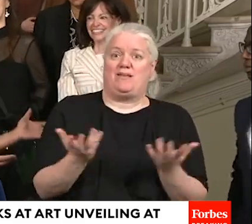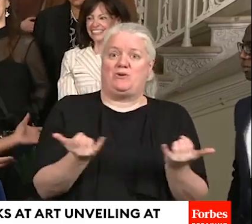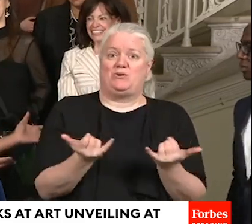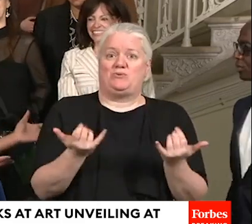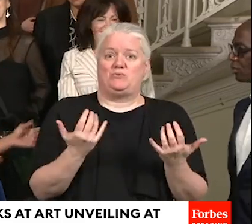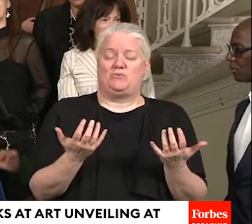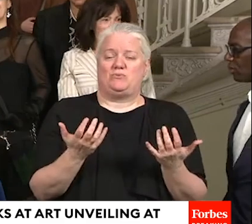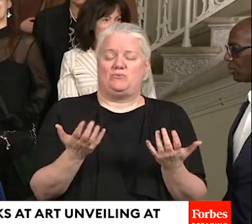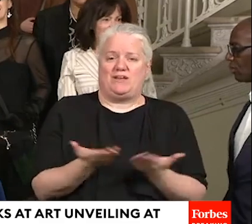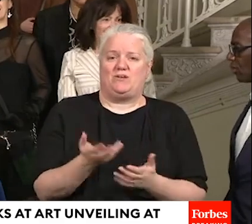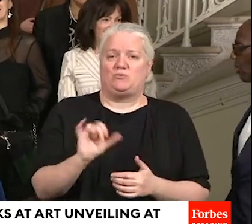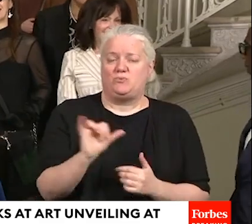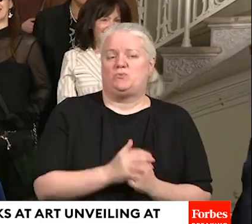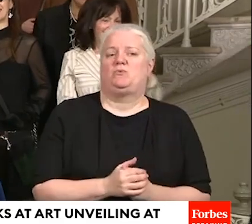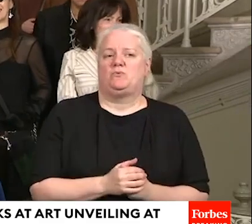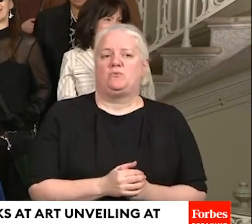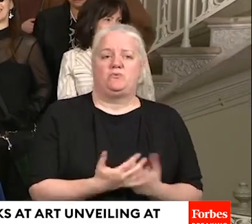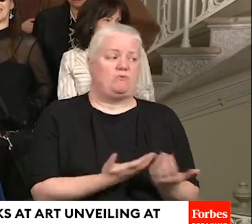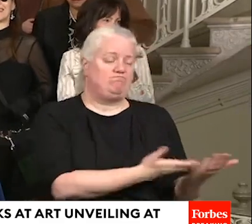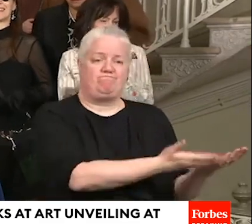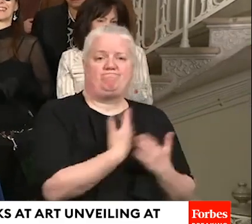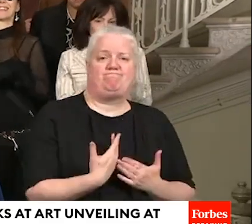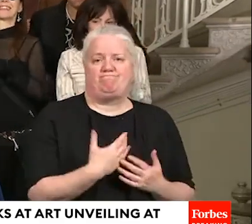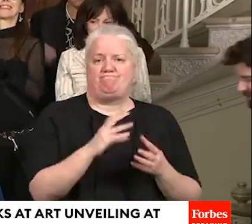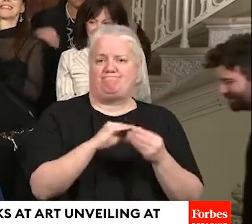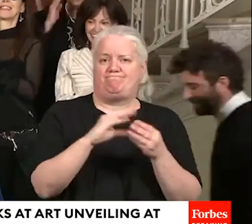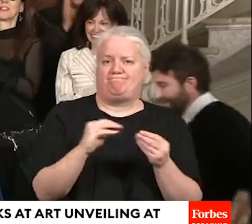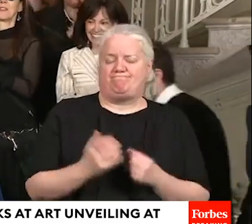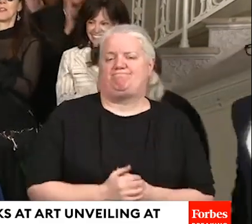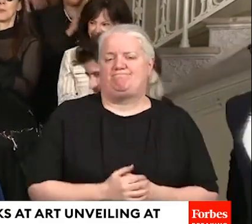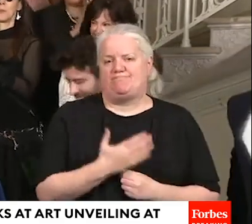I welcome you to share some remarks. Thank you, Roy.